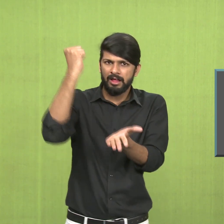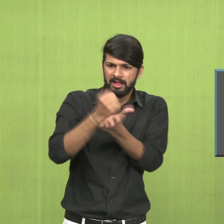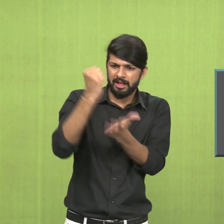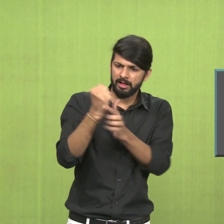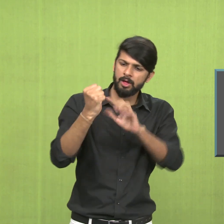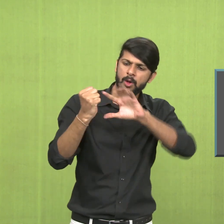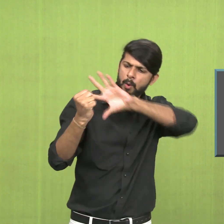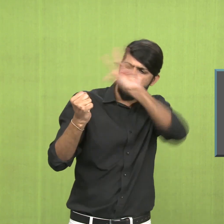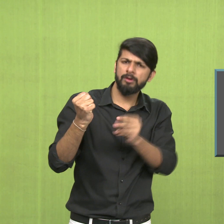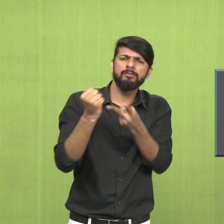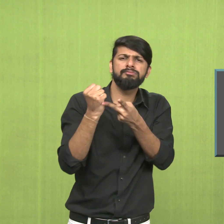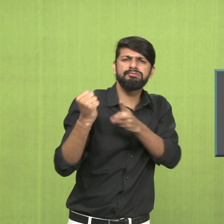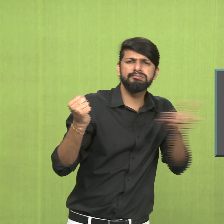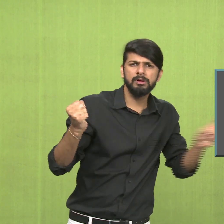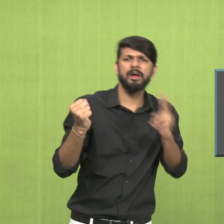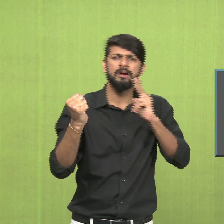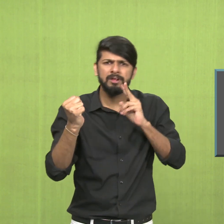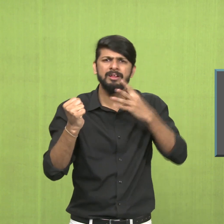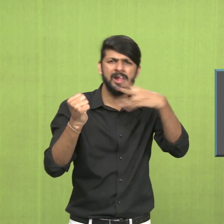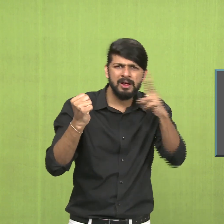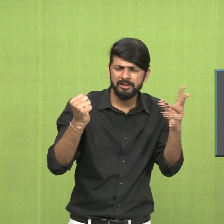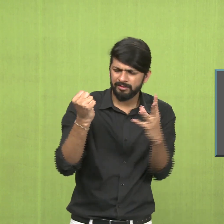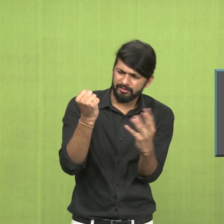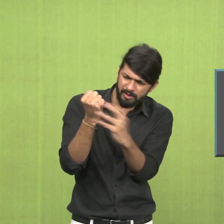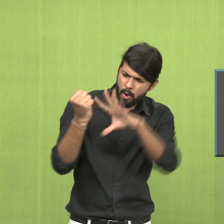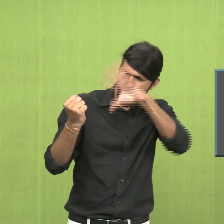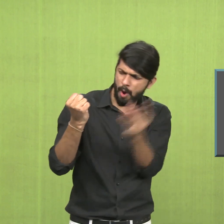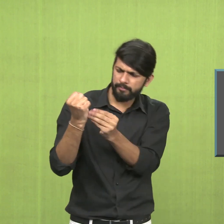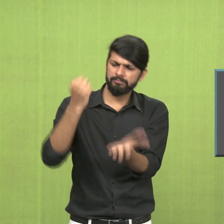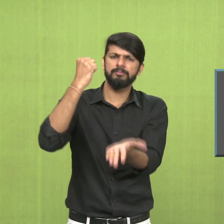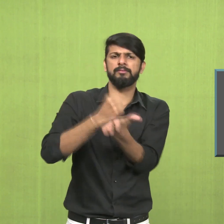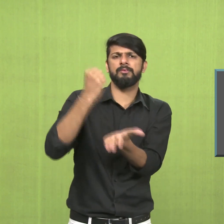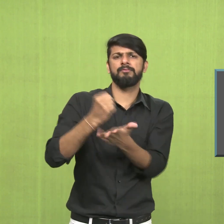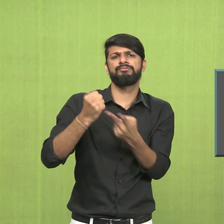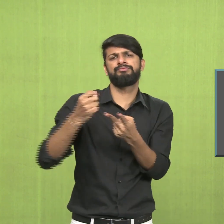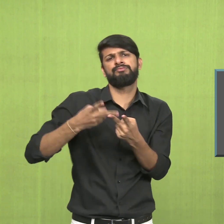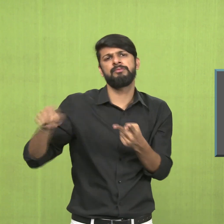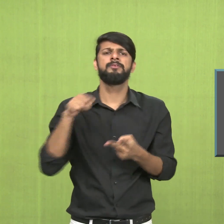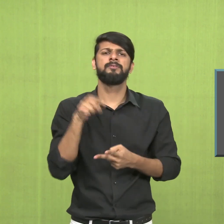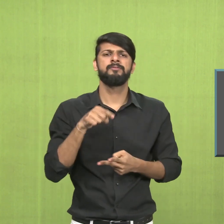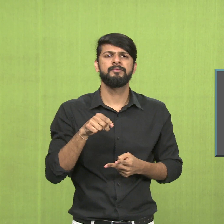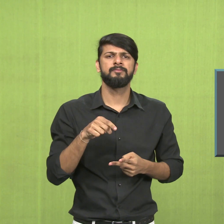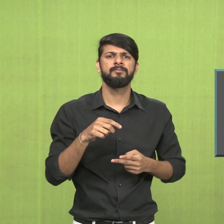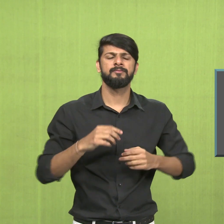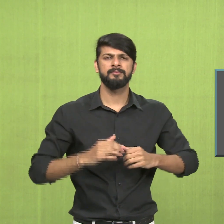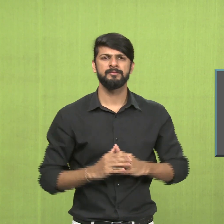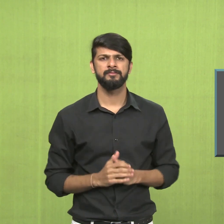Block are the clay, wooden, stone or whatever material is used for the